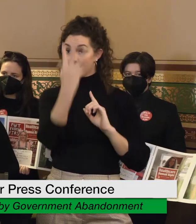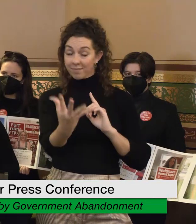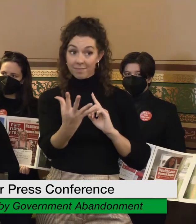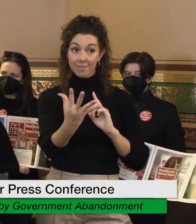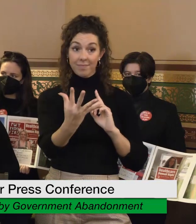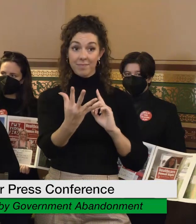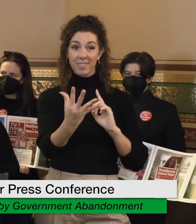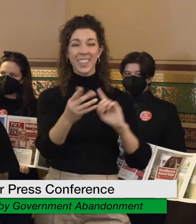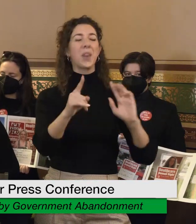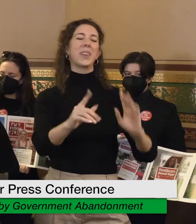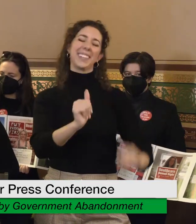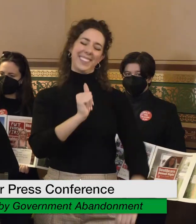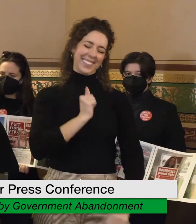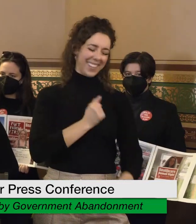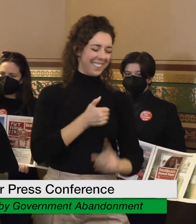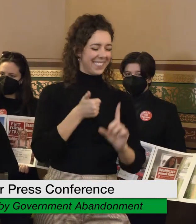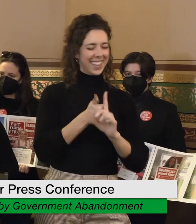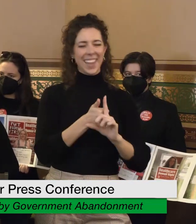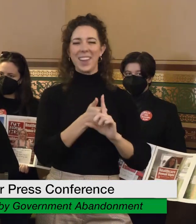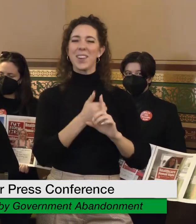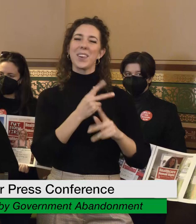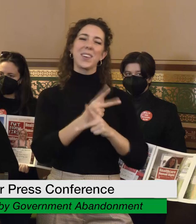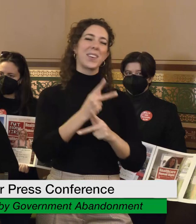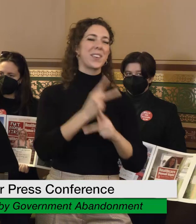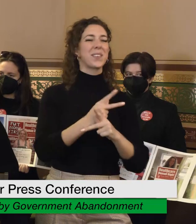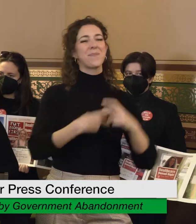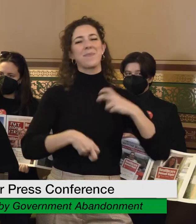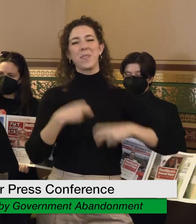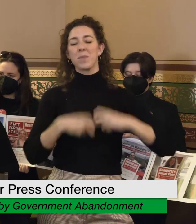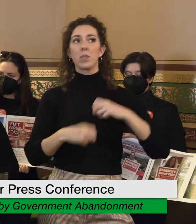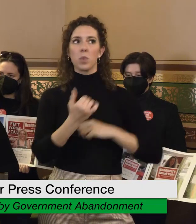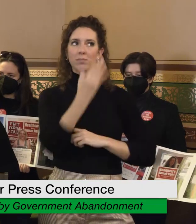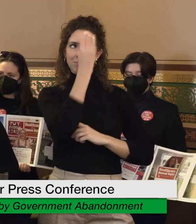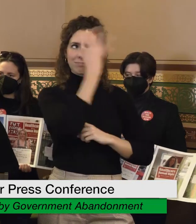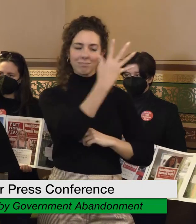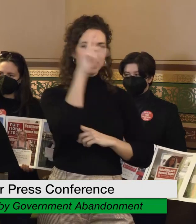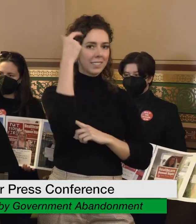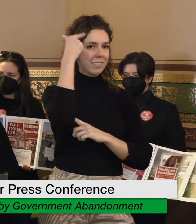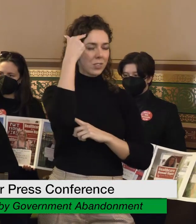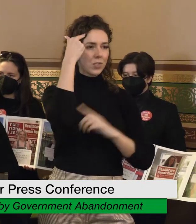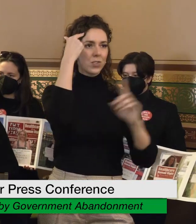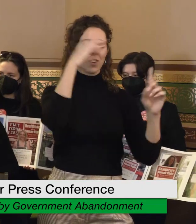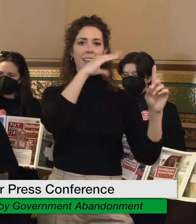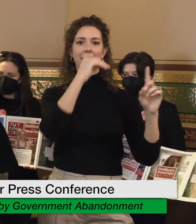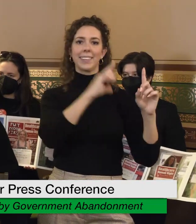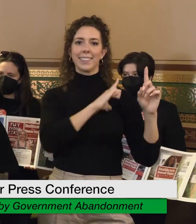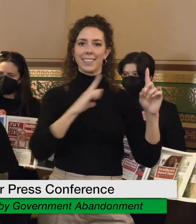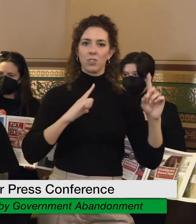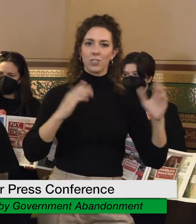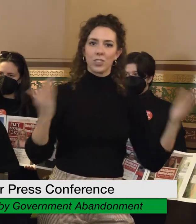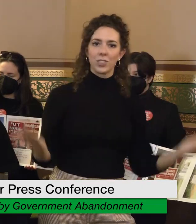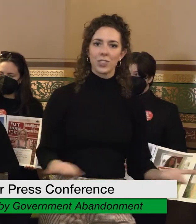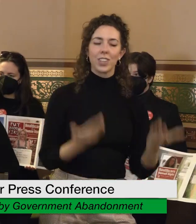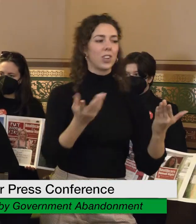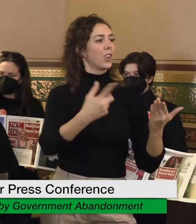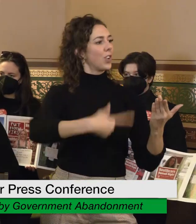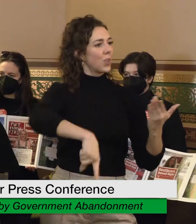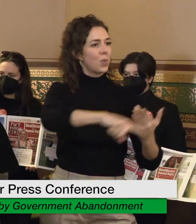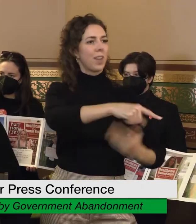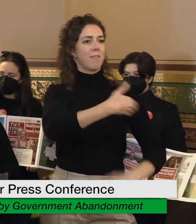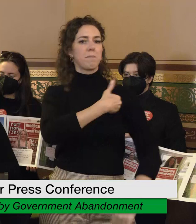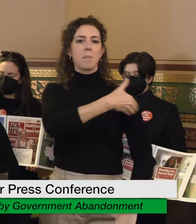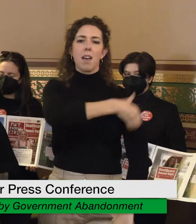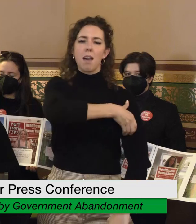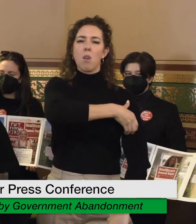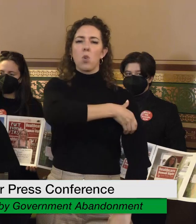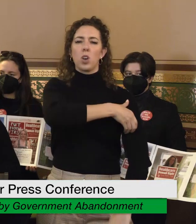a self-care problem. To Governor Scott and the Vermont State Legislature, you have the power to prioritize